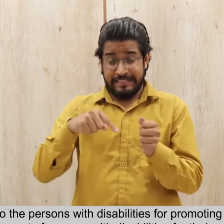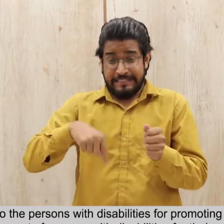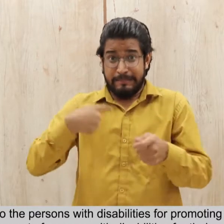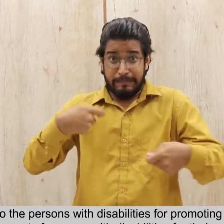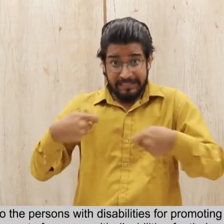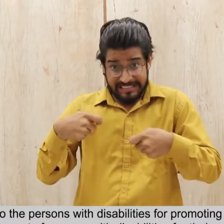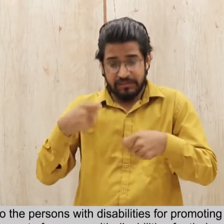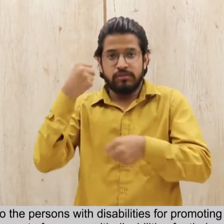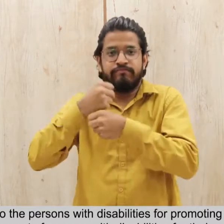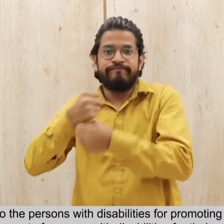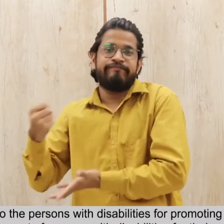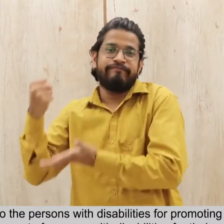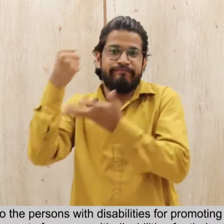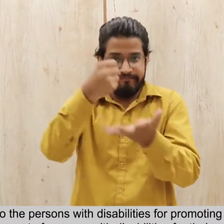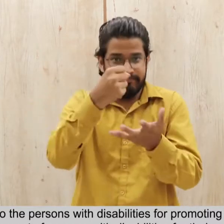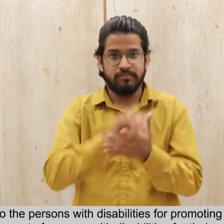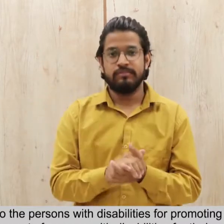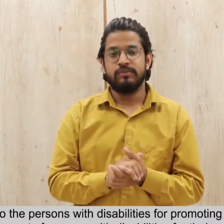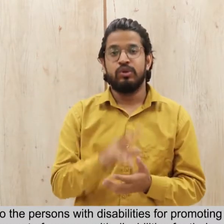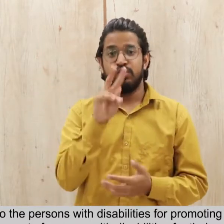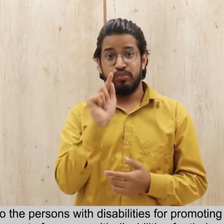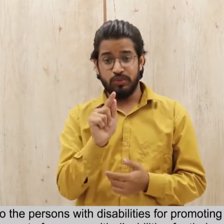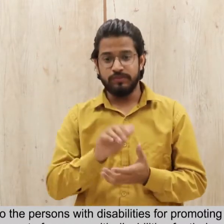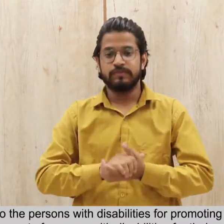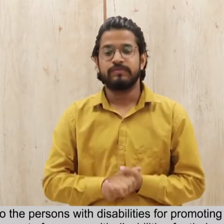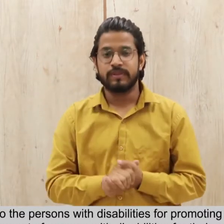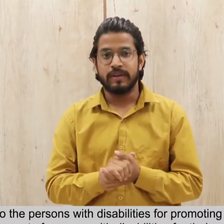of persons with disabilities for their gainful self-employment.